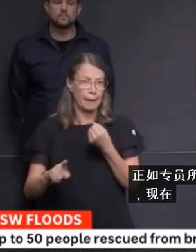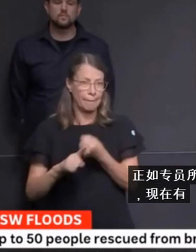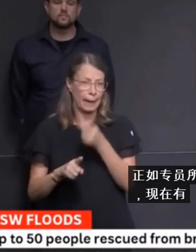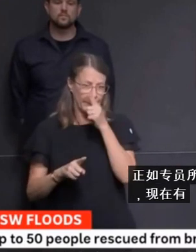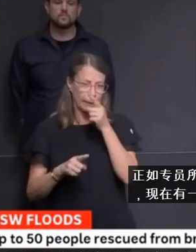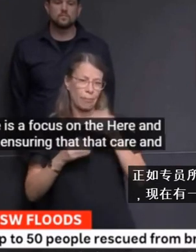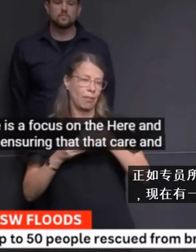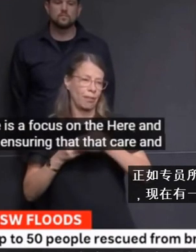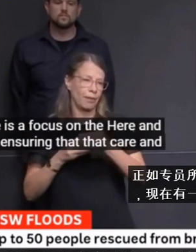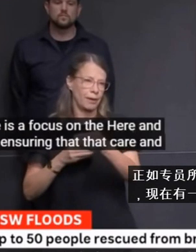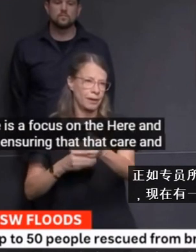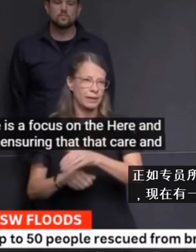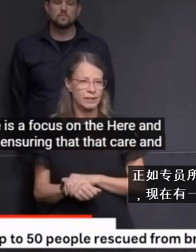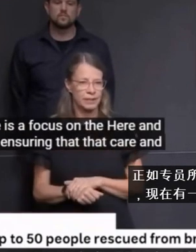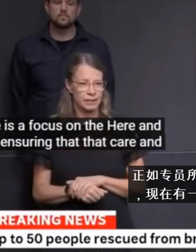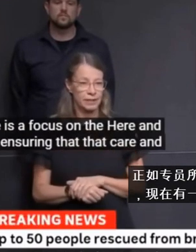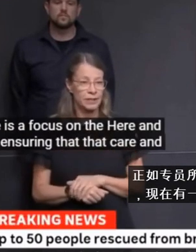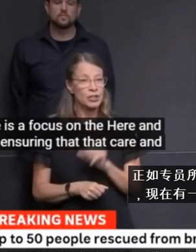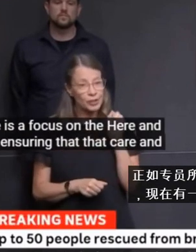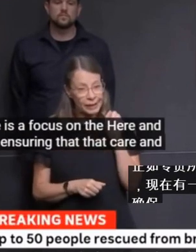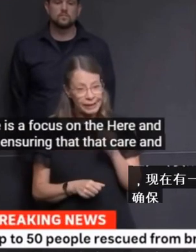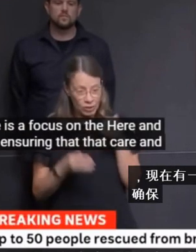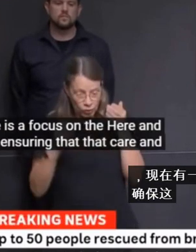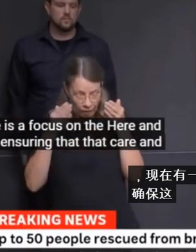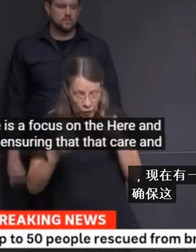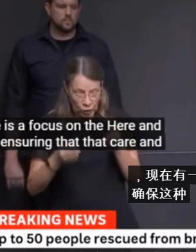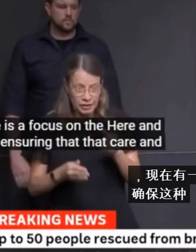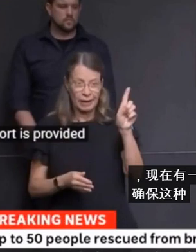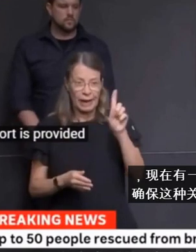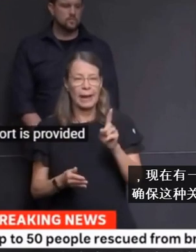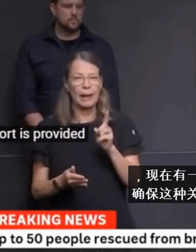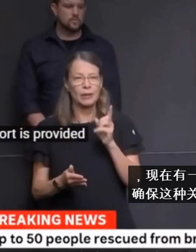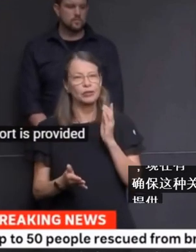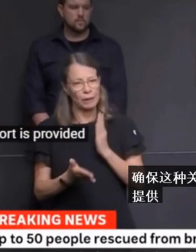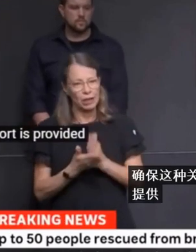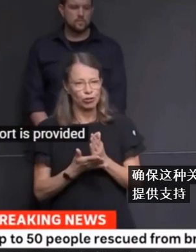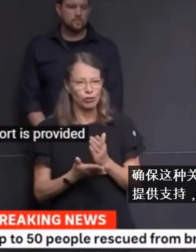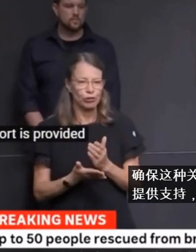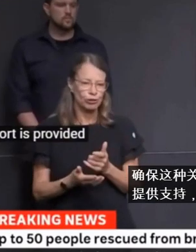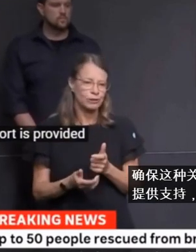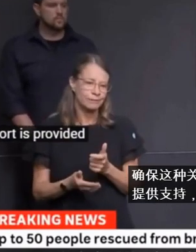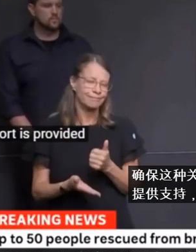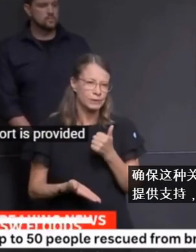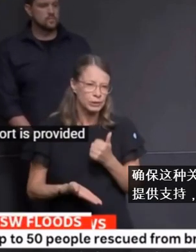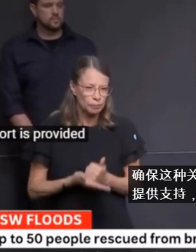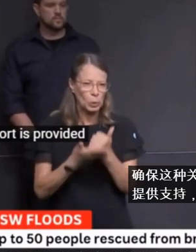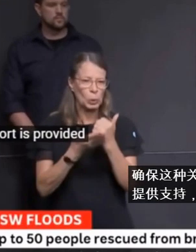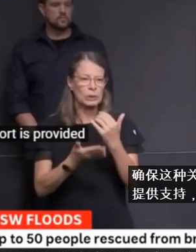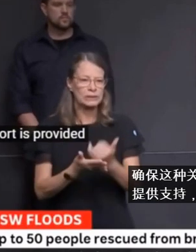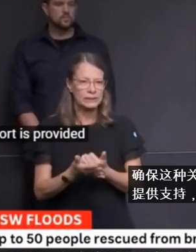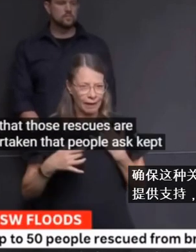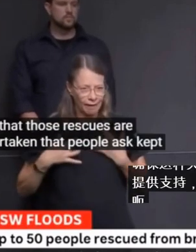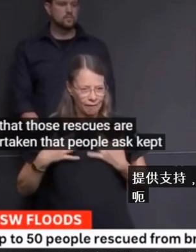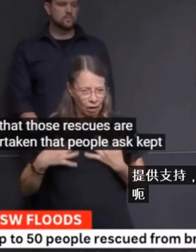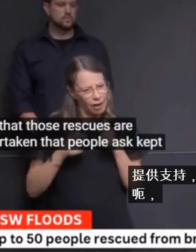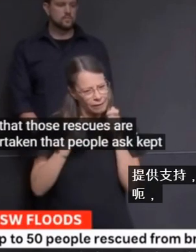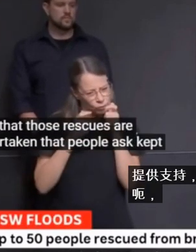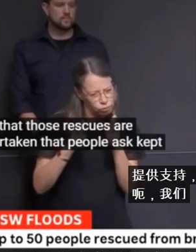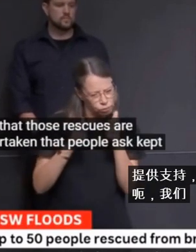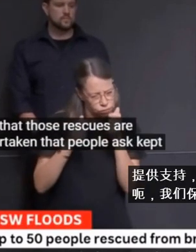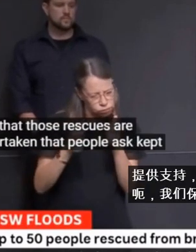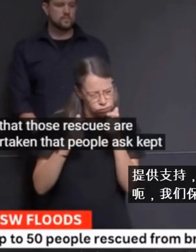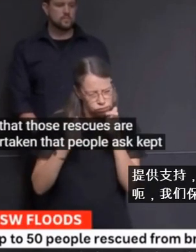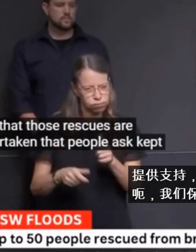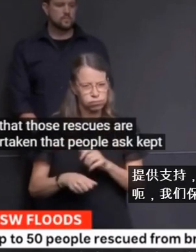is a focus on the here and now, ensuring that that care and support is provided, that those rescues are